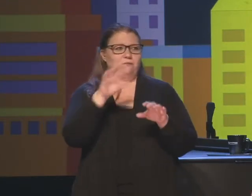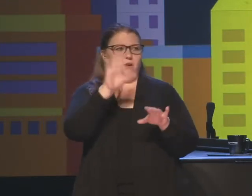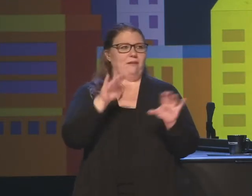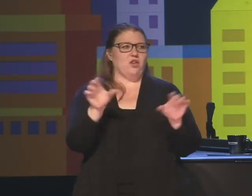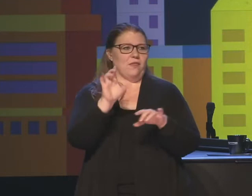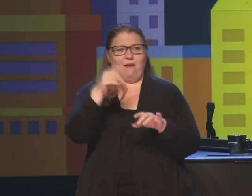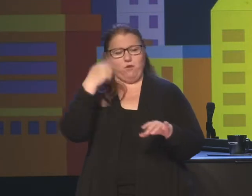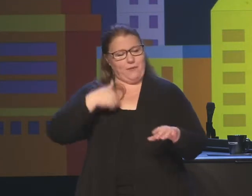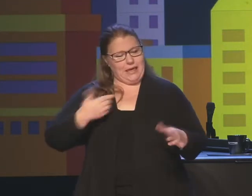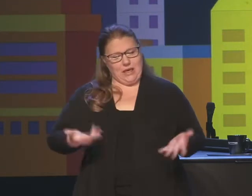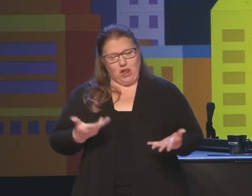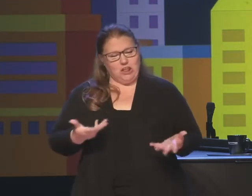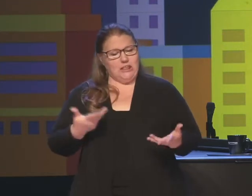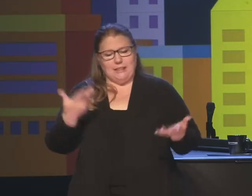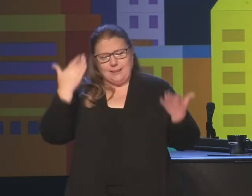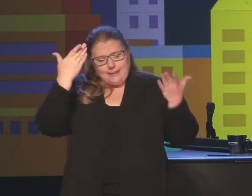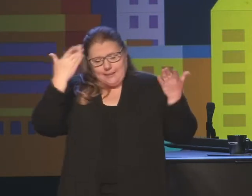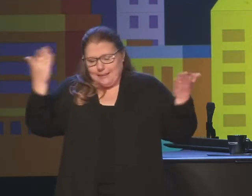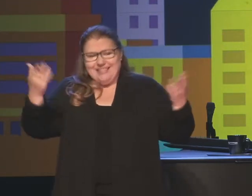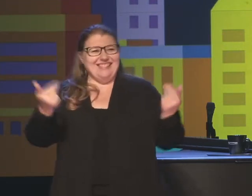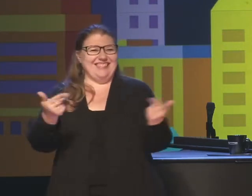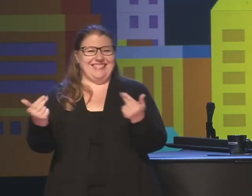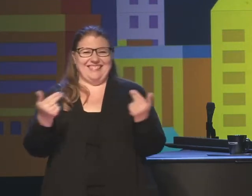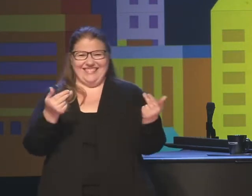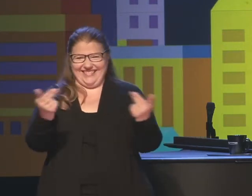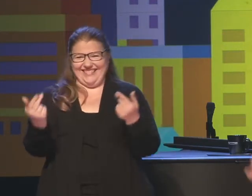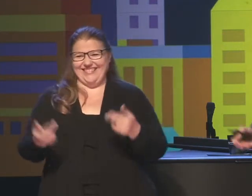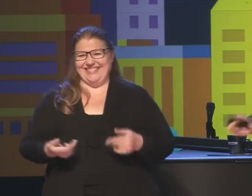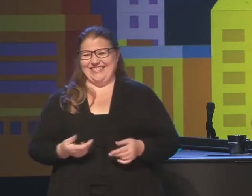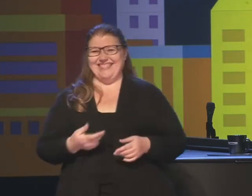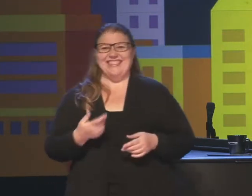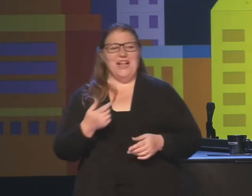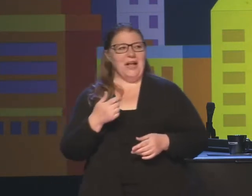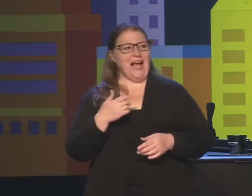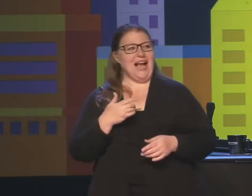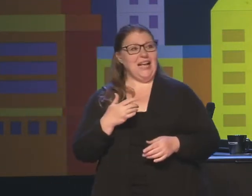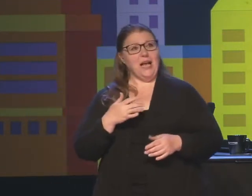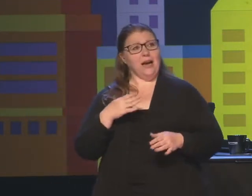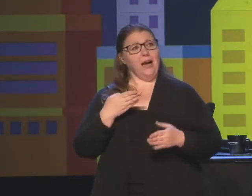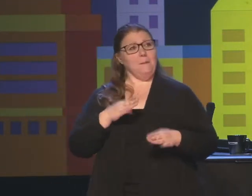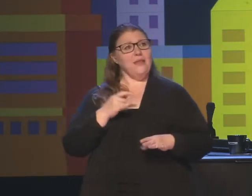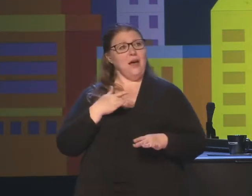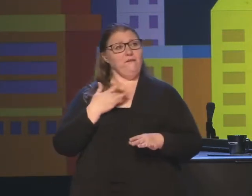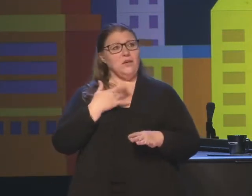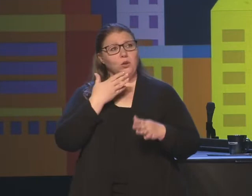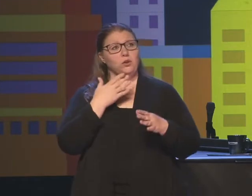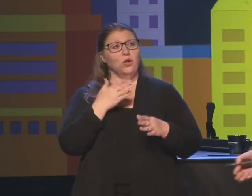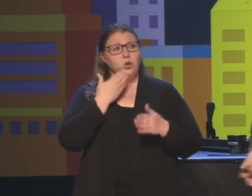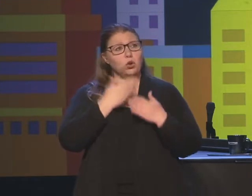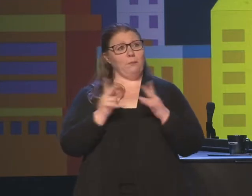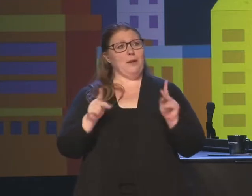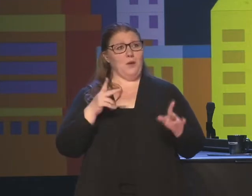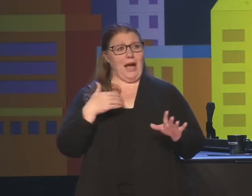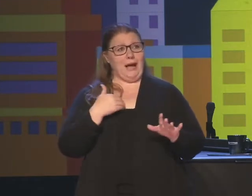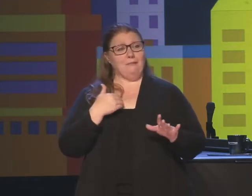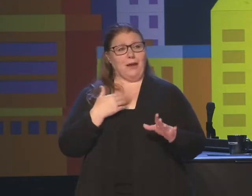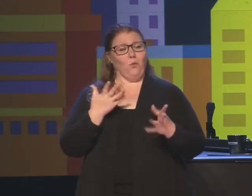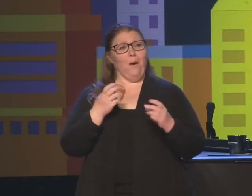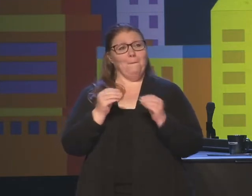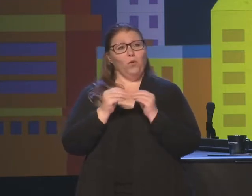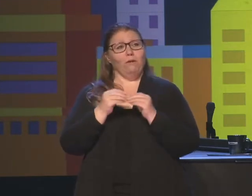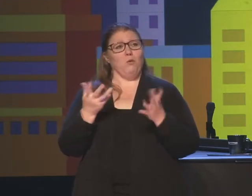I just throwing that out there. I was like, oh, I bet that feels good. People want more of what you have to do, but I